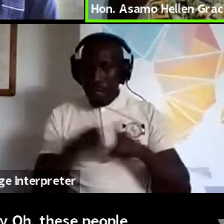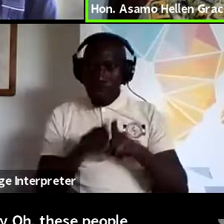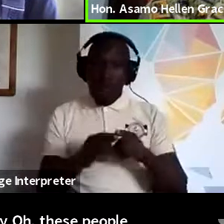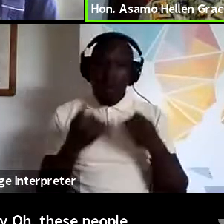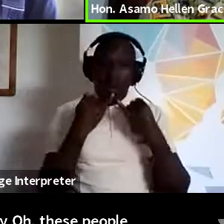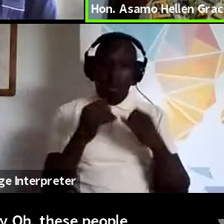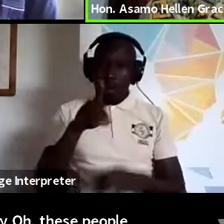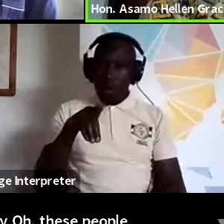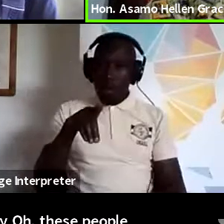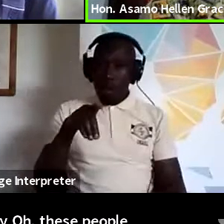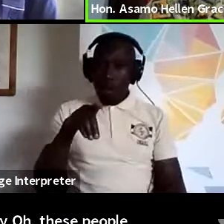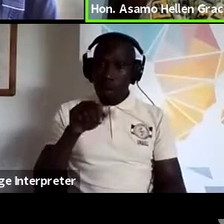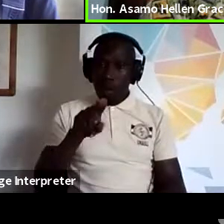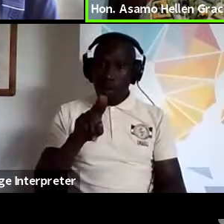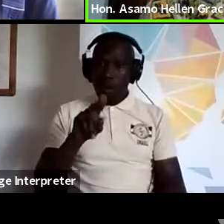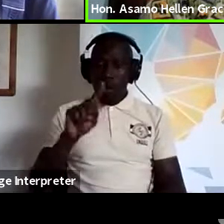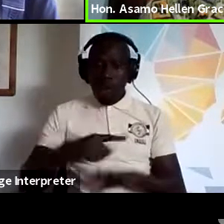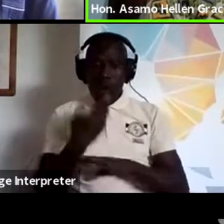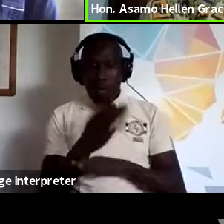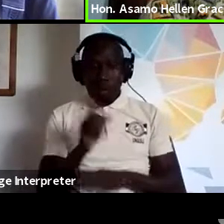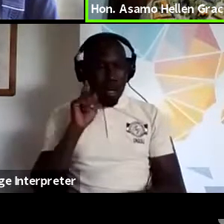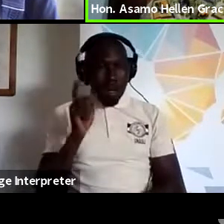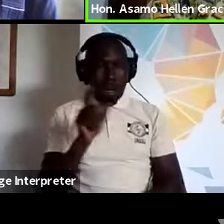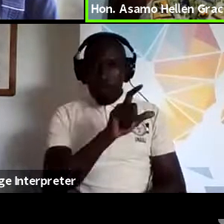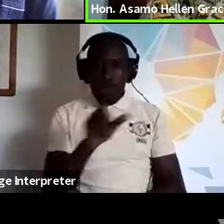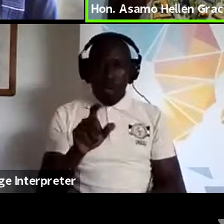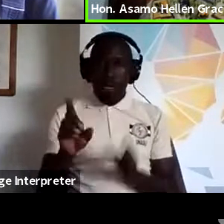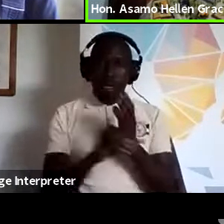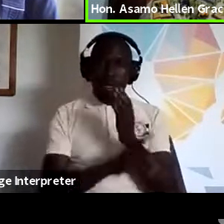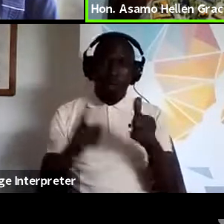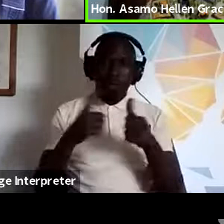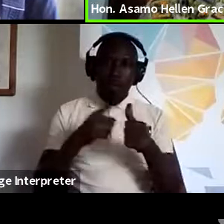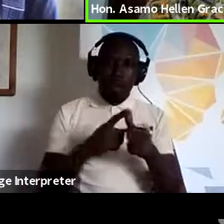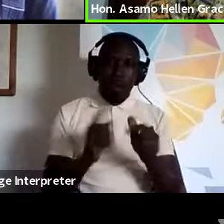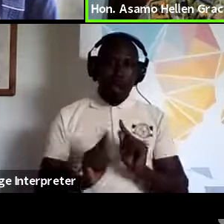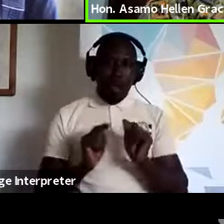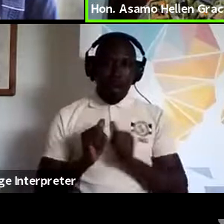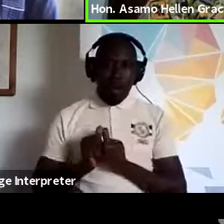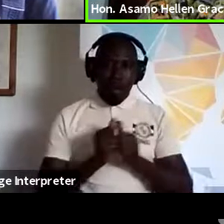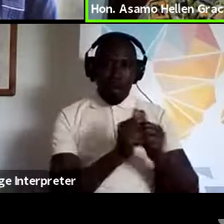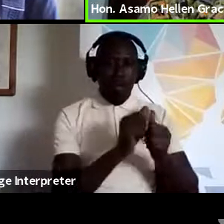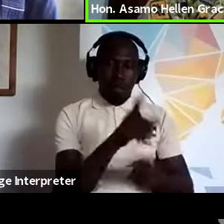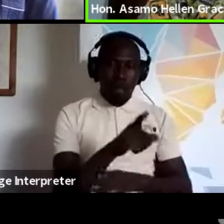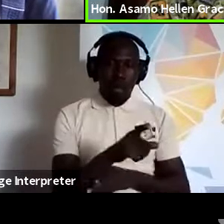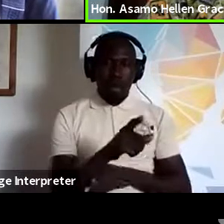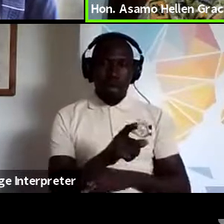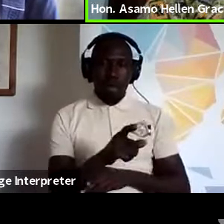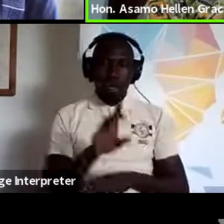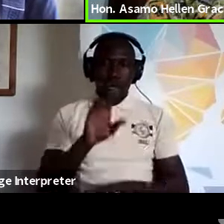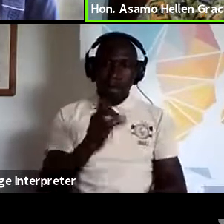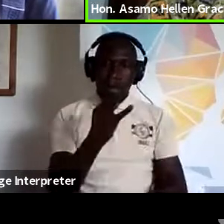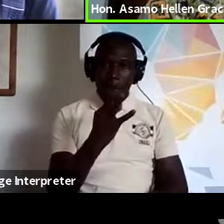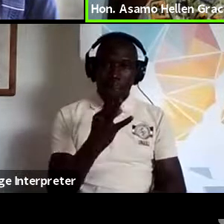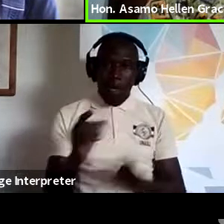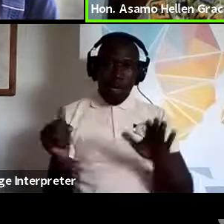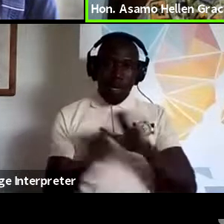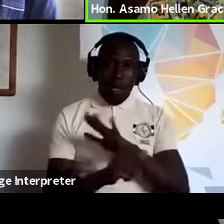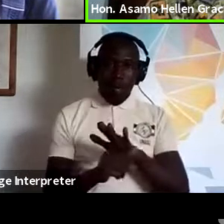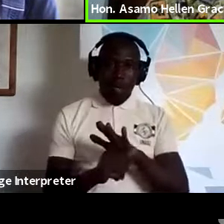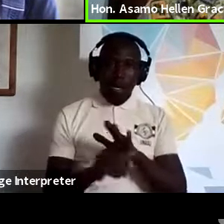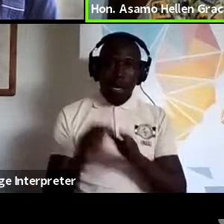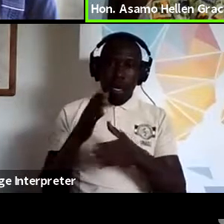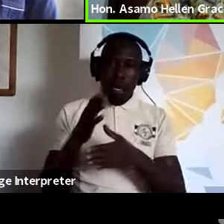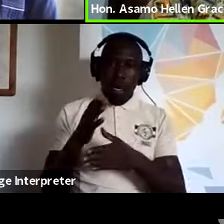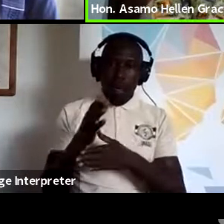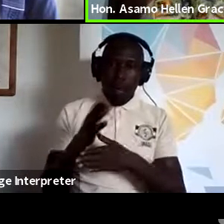Paul, recently when we had the Deaf Week in Arua, and I went with the Right Honorable Third Deputy Prime Minister, she really appreciated